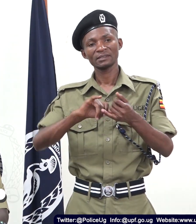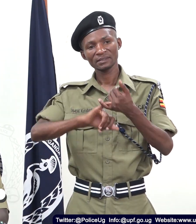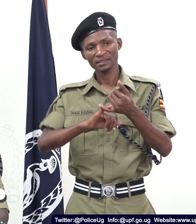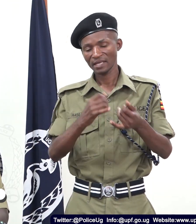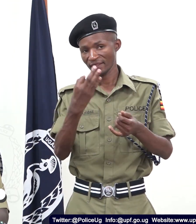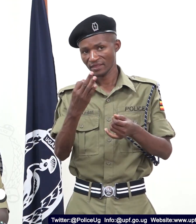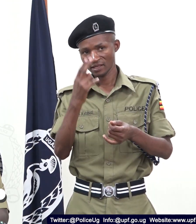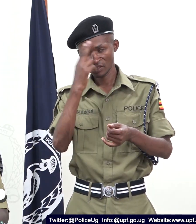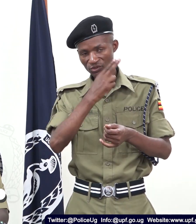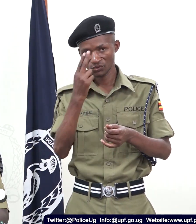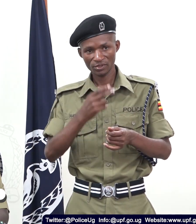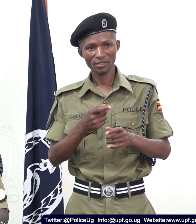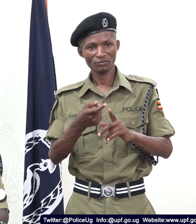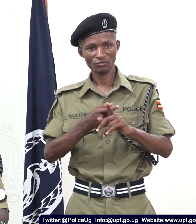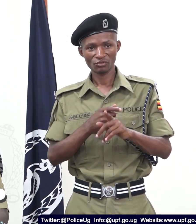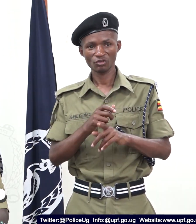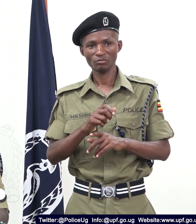170 youth,